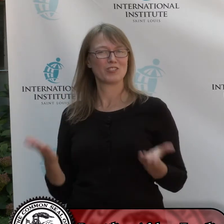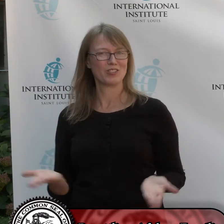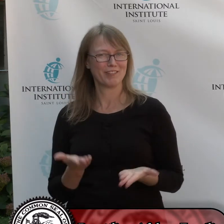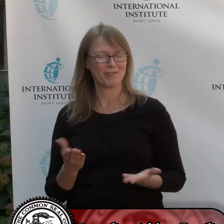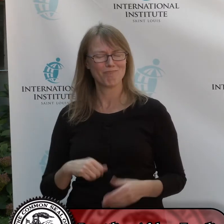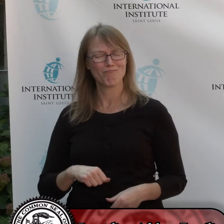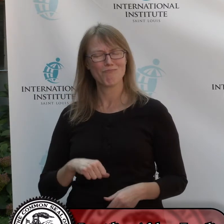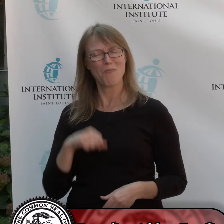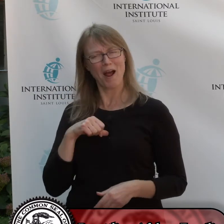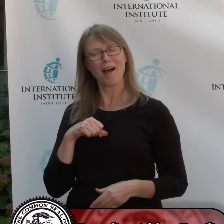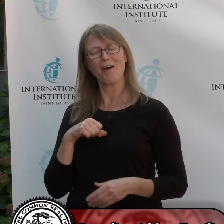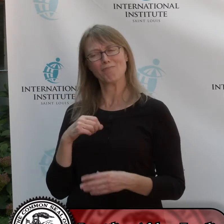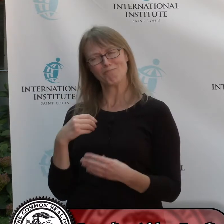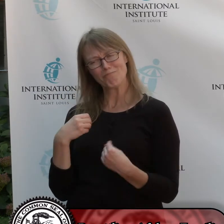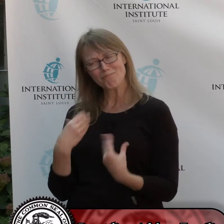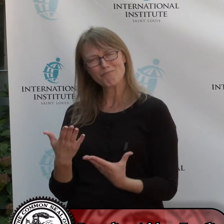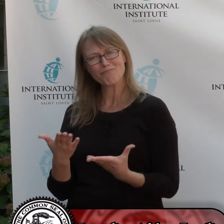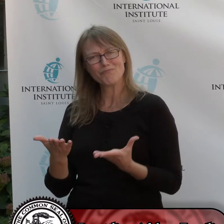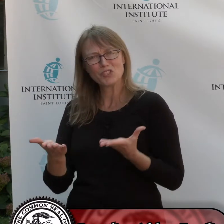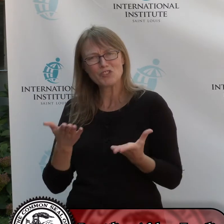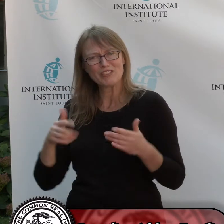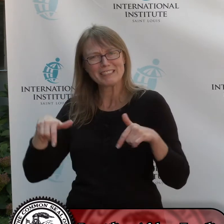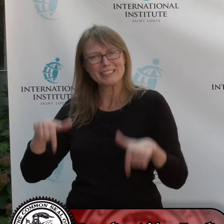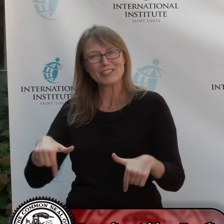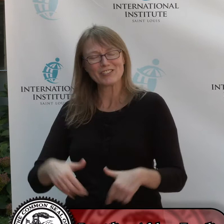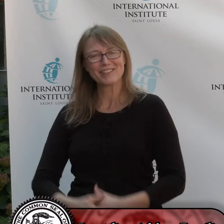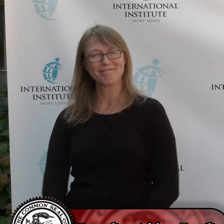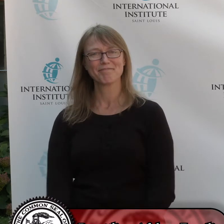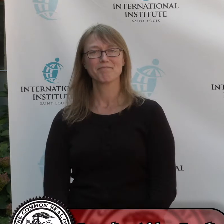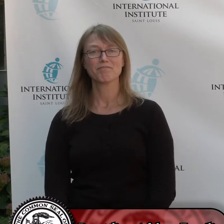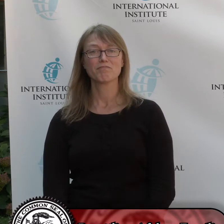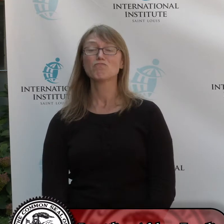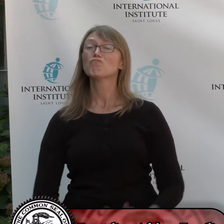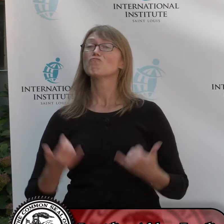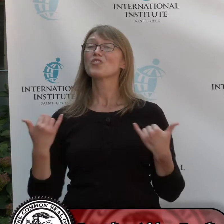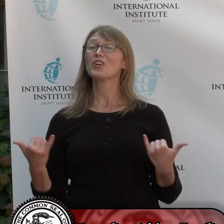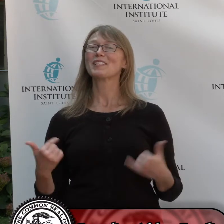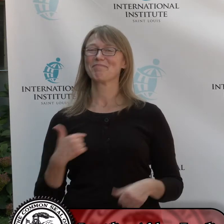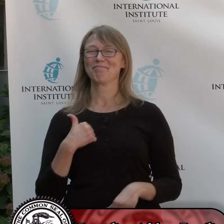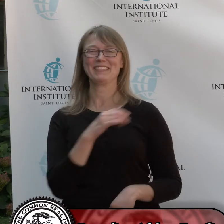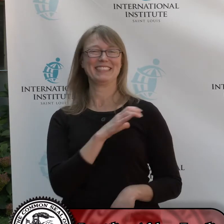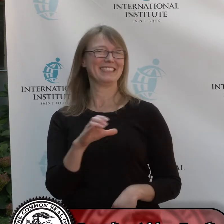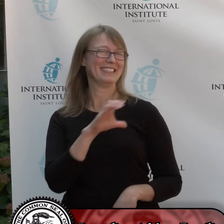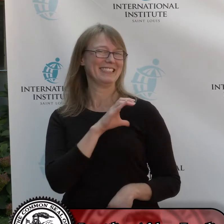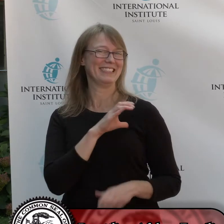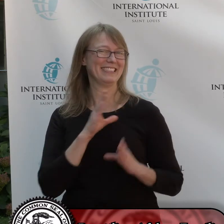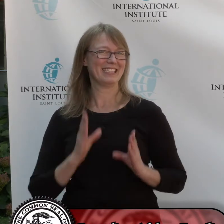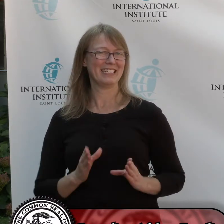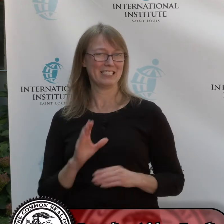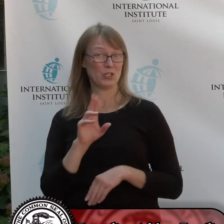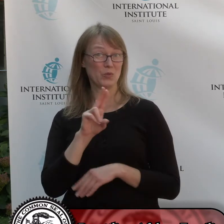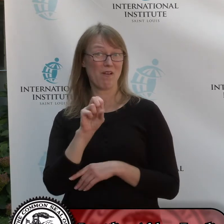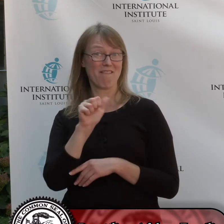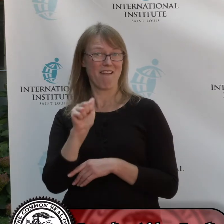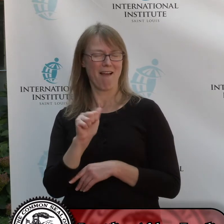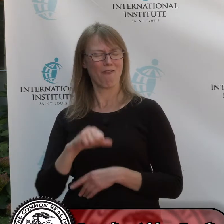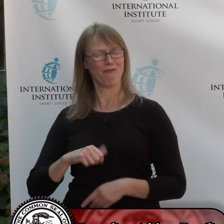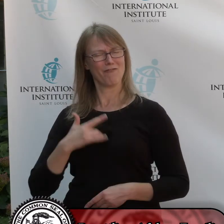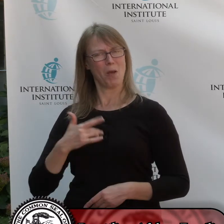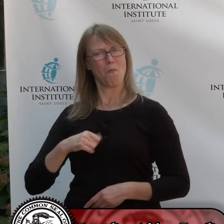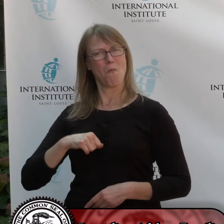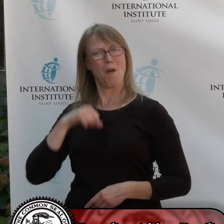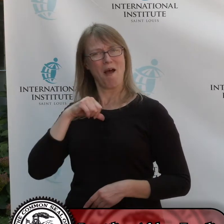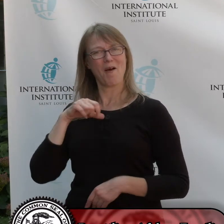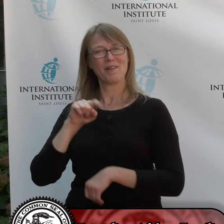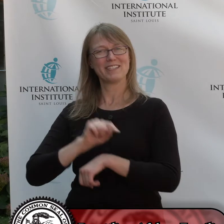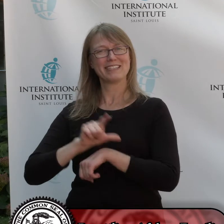Right now, I'm standing in front of you as a citizen of the United States who's proud to call St. Louis home.